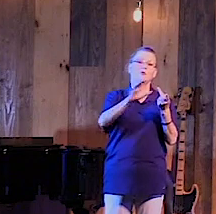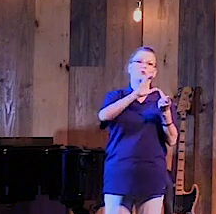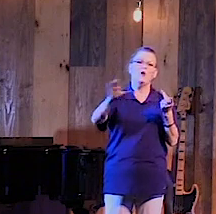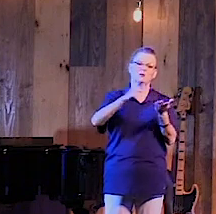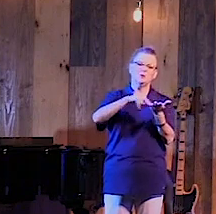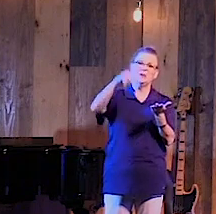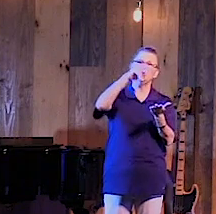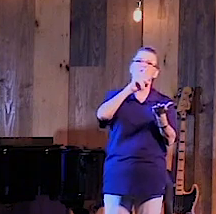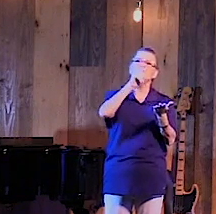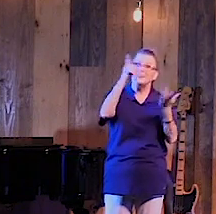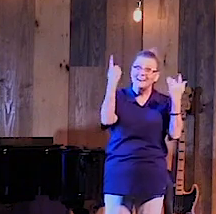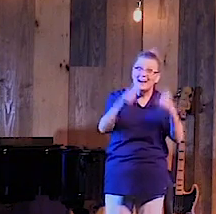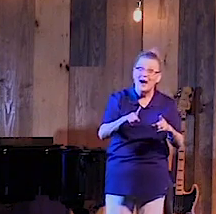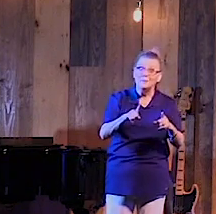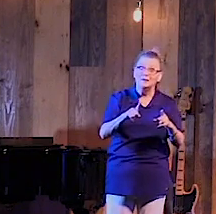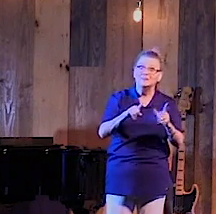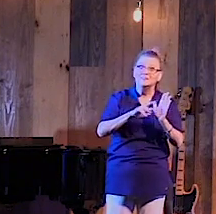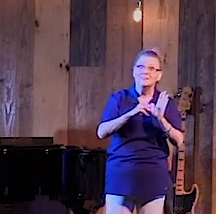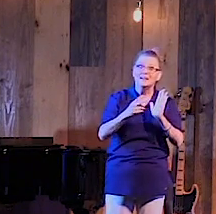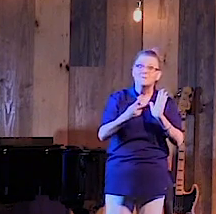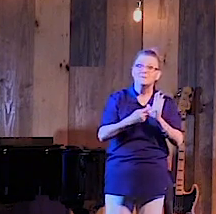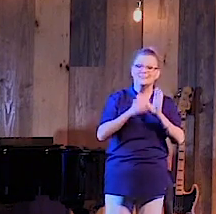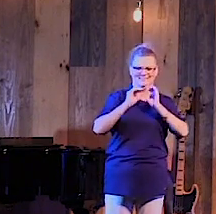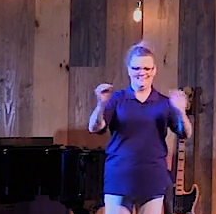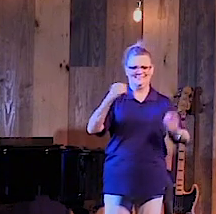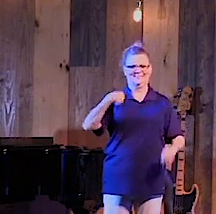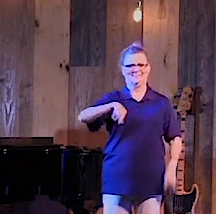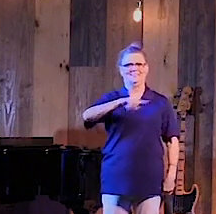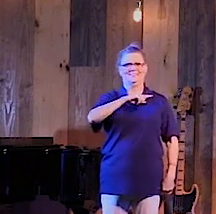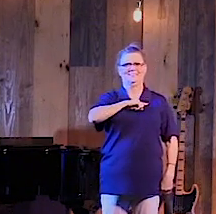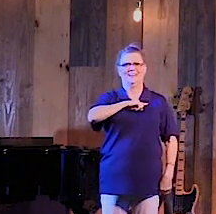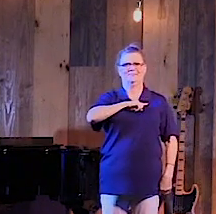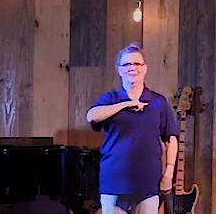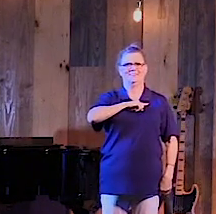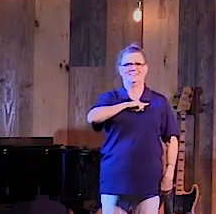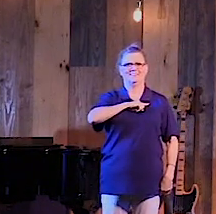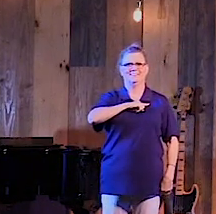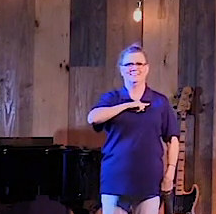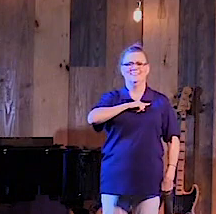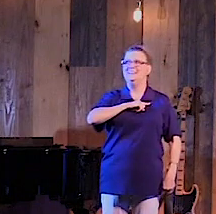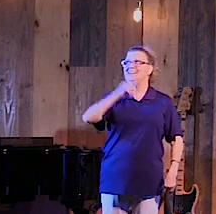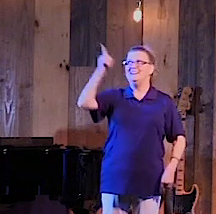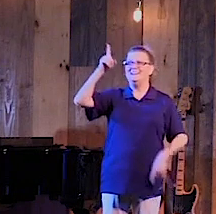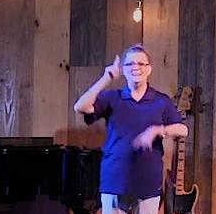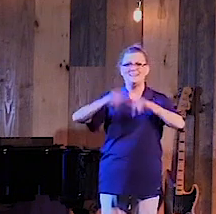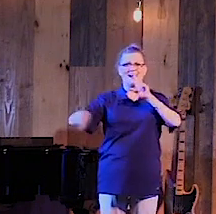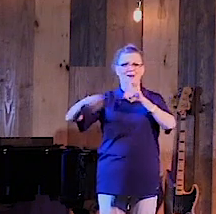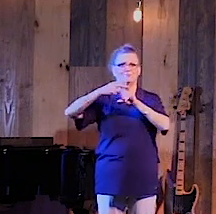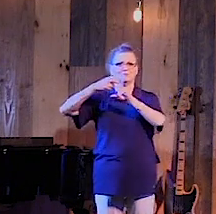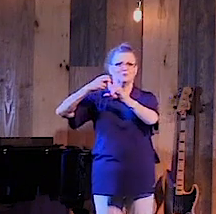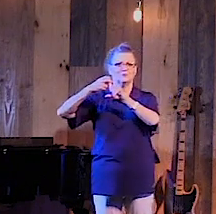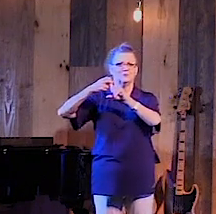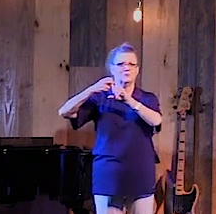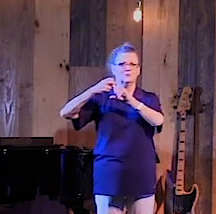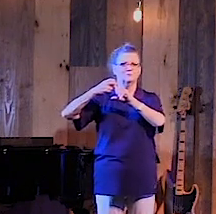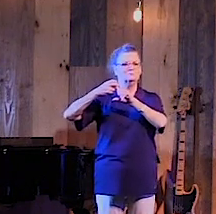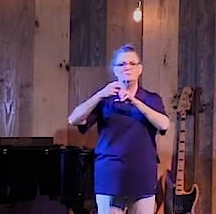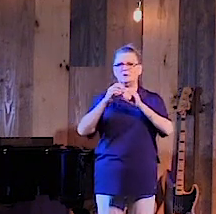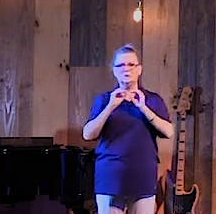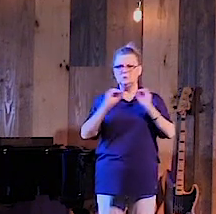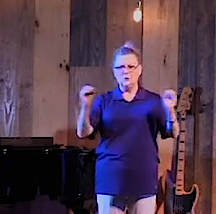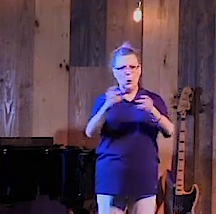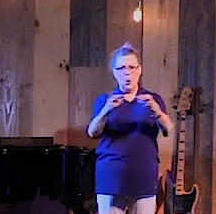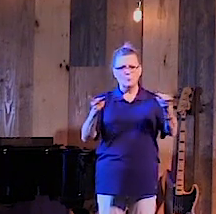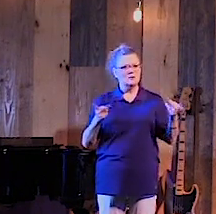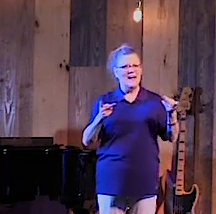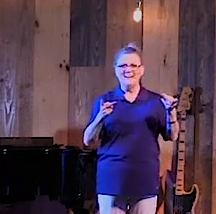it means that there are none of us who are beyond the reach of God's grace. There's no sin too wicked. There's no country you've run to that's